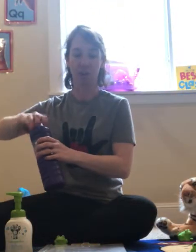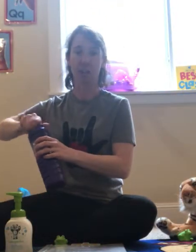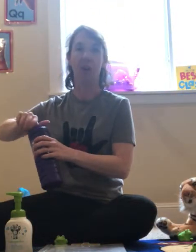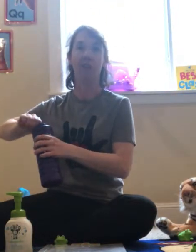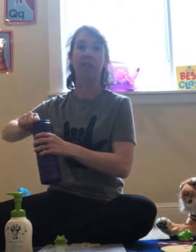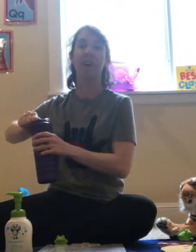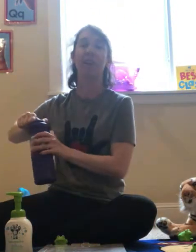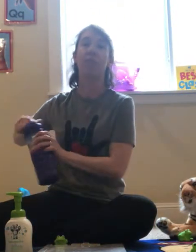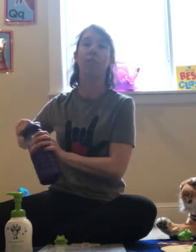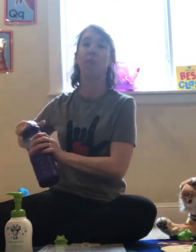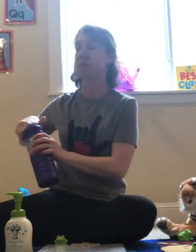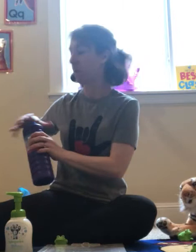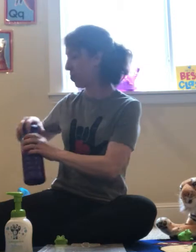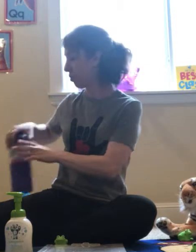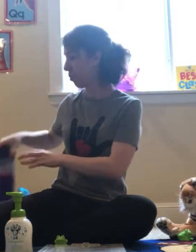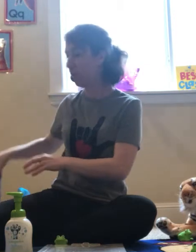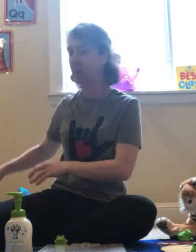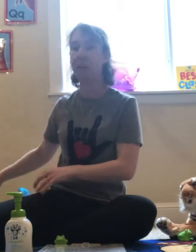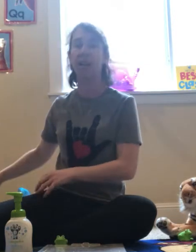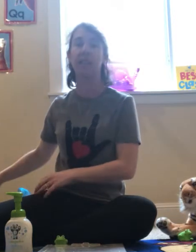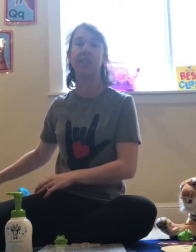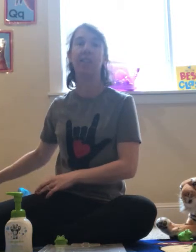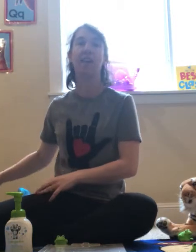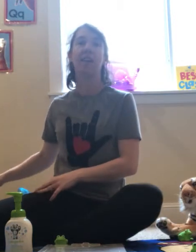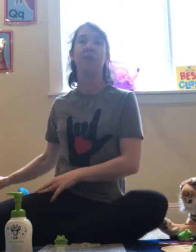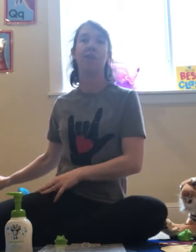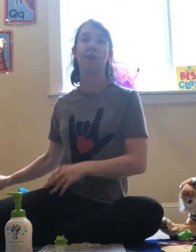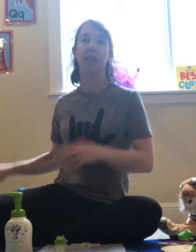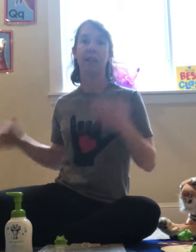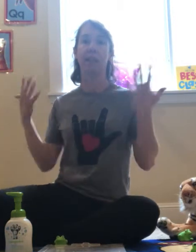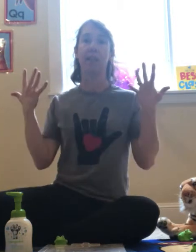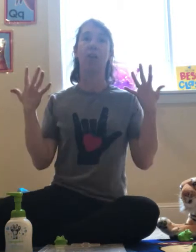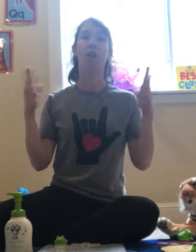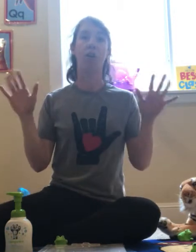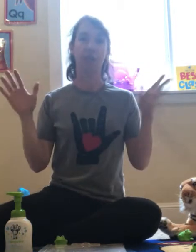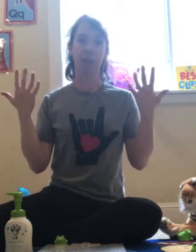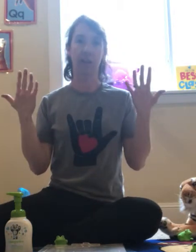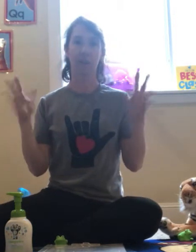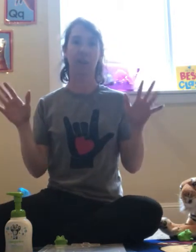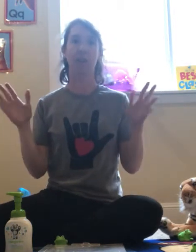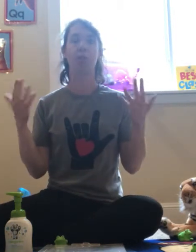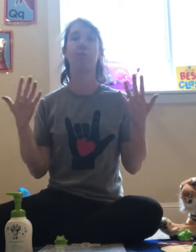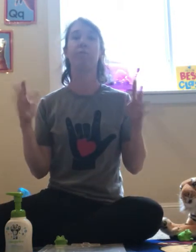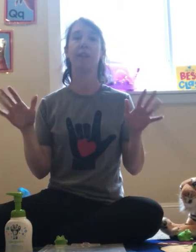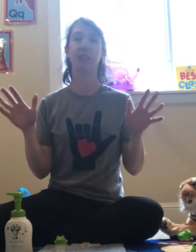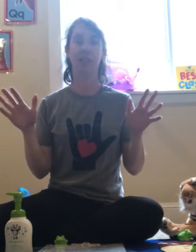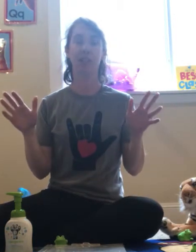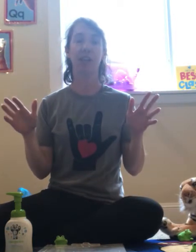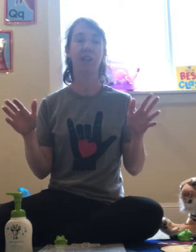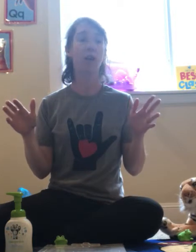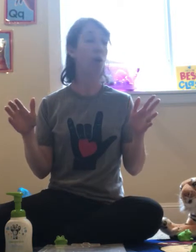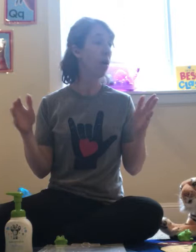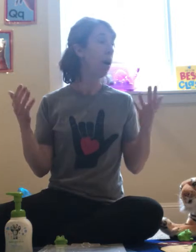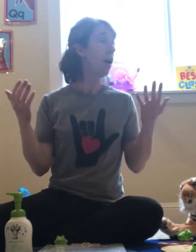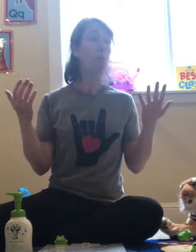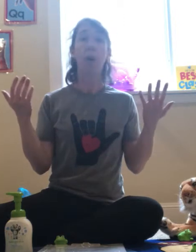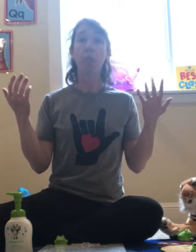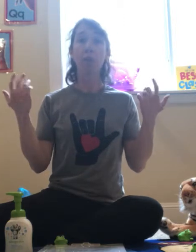is all done, it wraps up into a really nice, trying to be things that are all done. So we're finished, and I say, oh, bubbles are